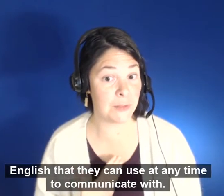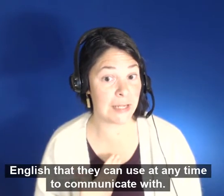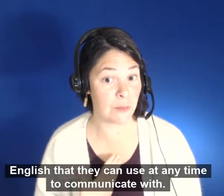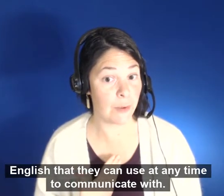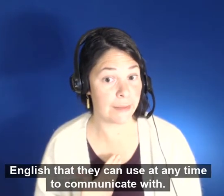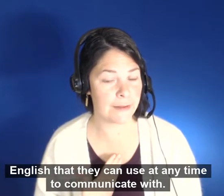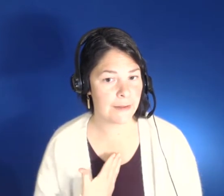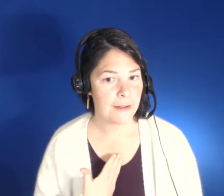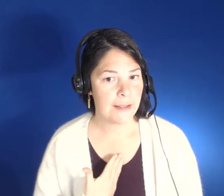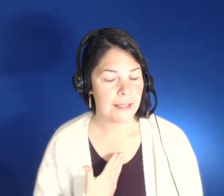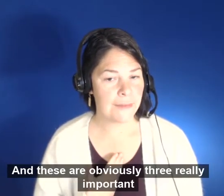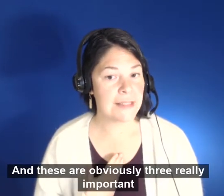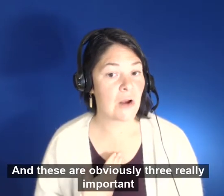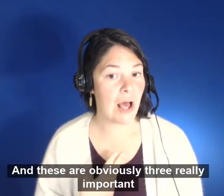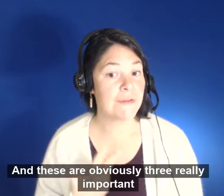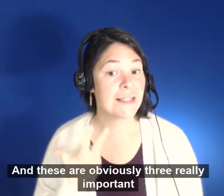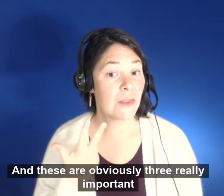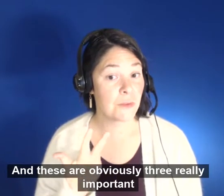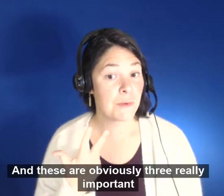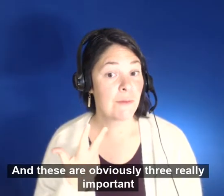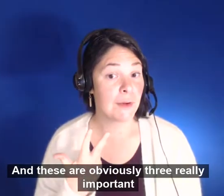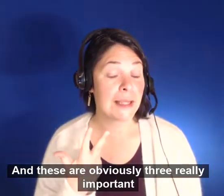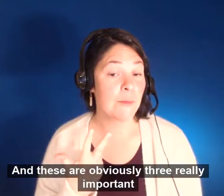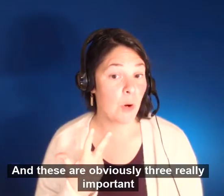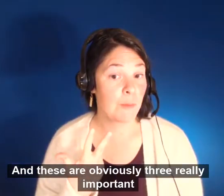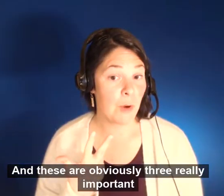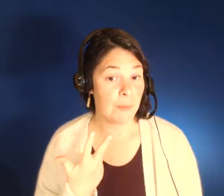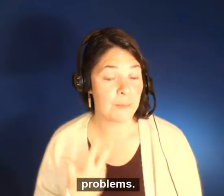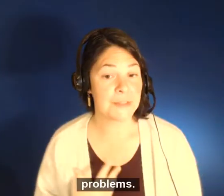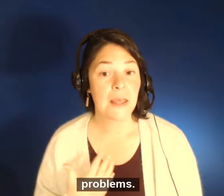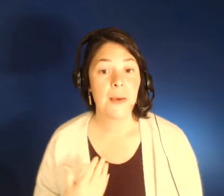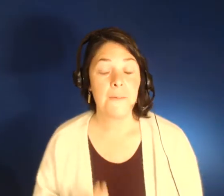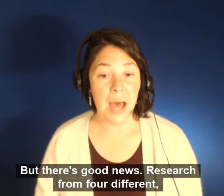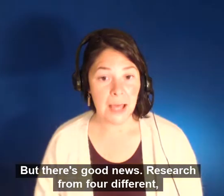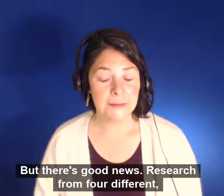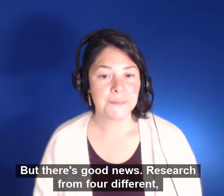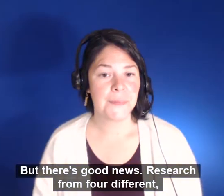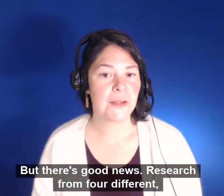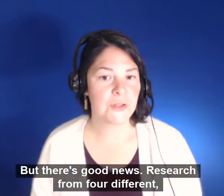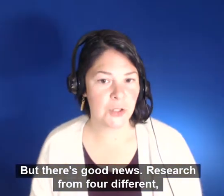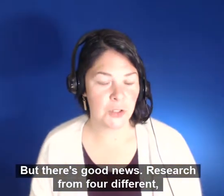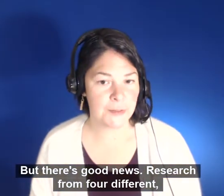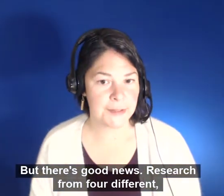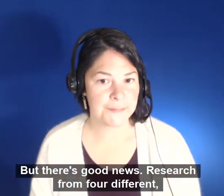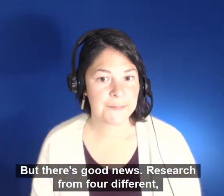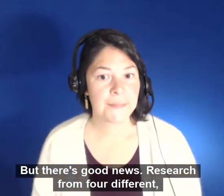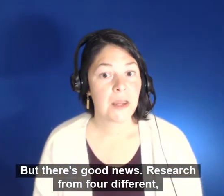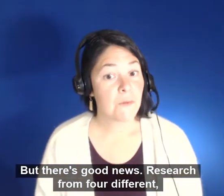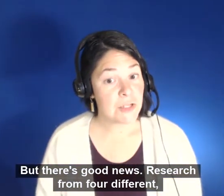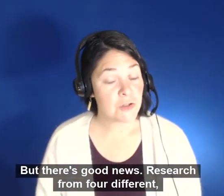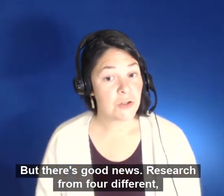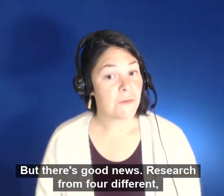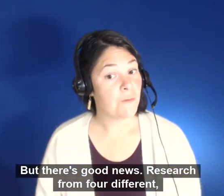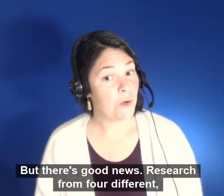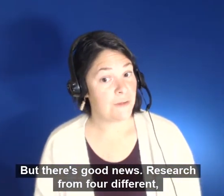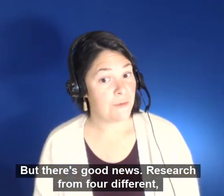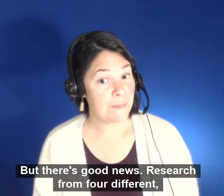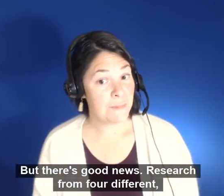communicate with. Now, these are obviously three really important problems, but there's good news. Research from 4 different